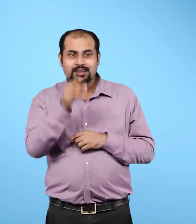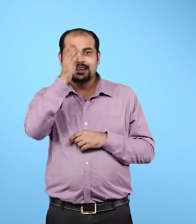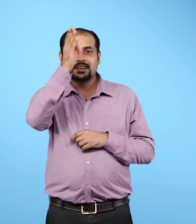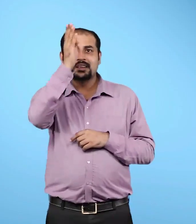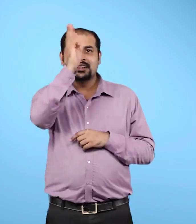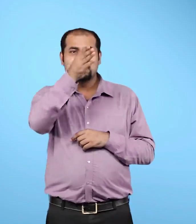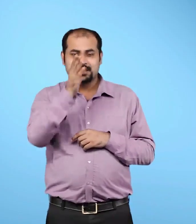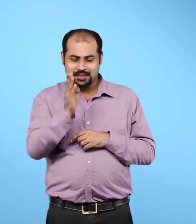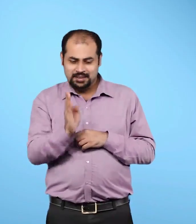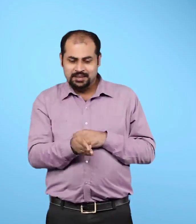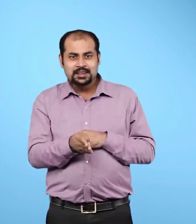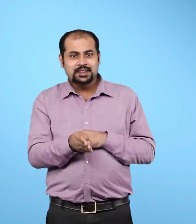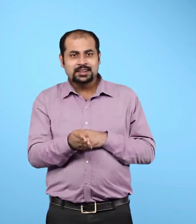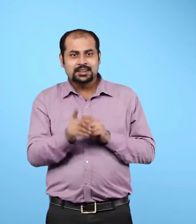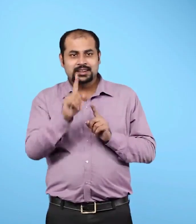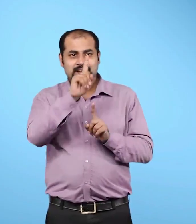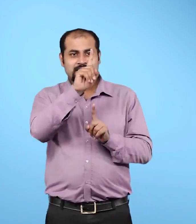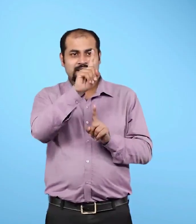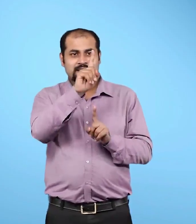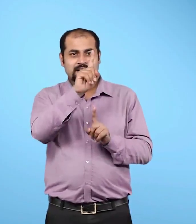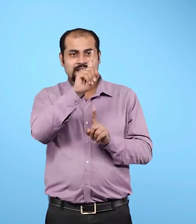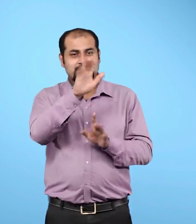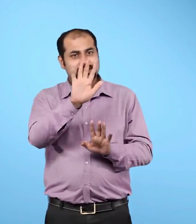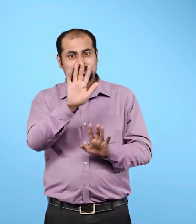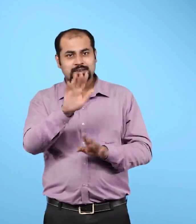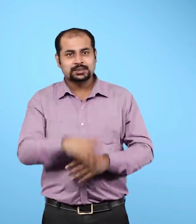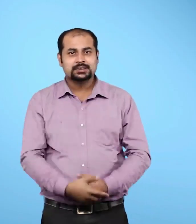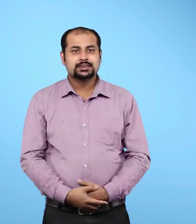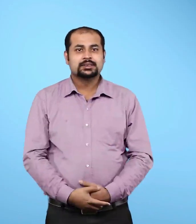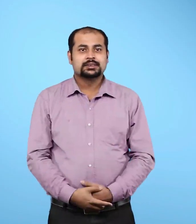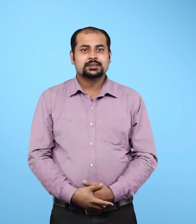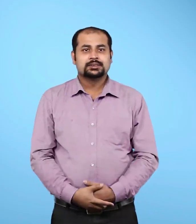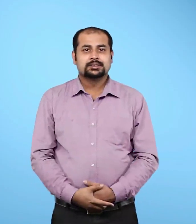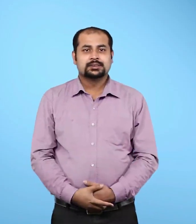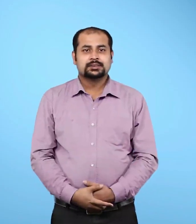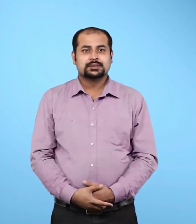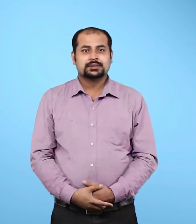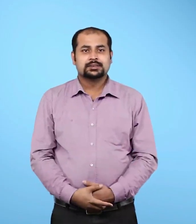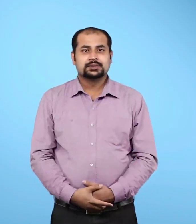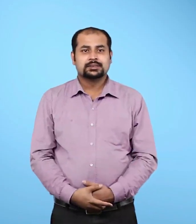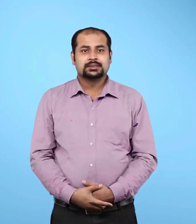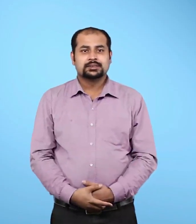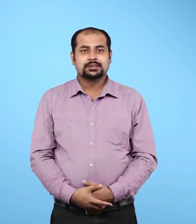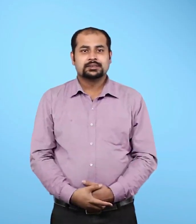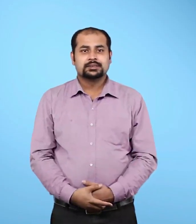necklaces, 1 necklace from above, and below the sleeping line is stroked